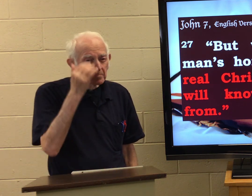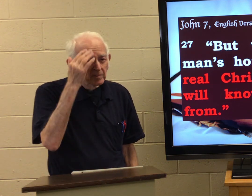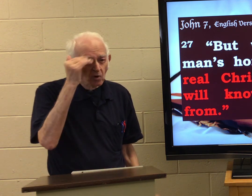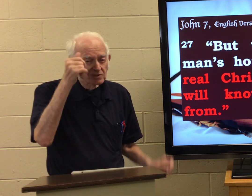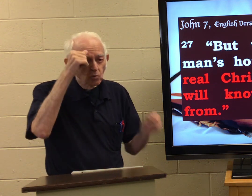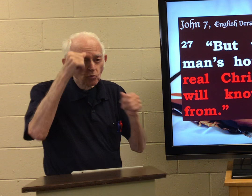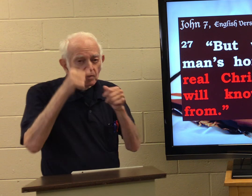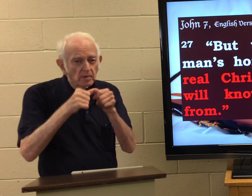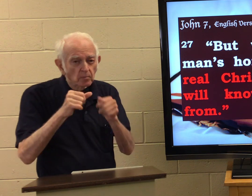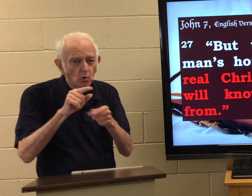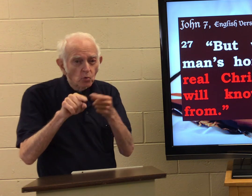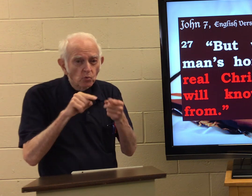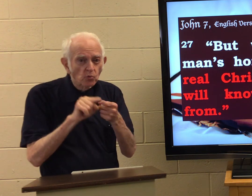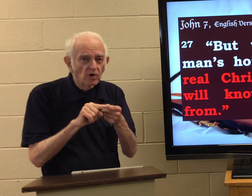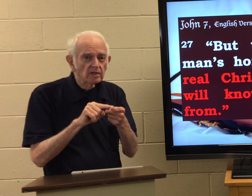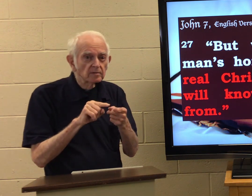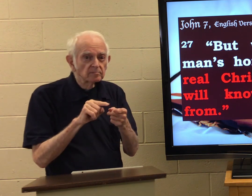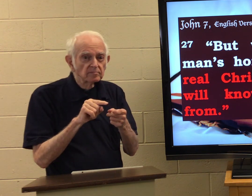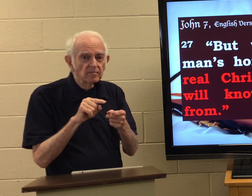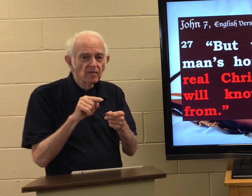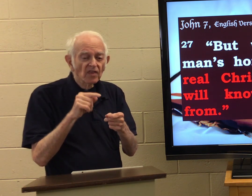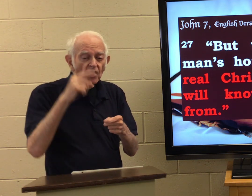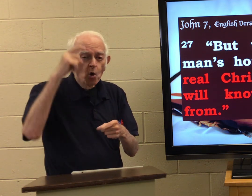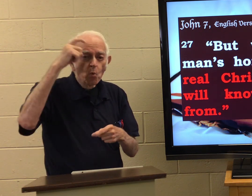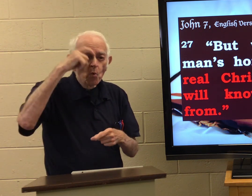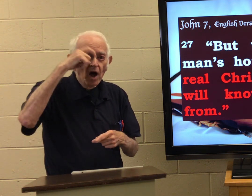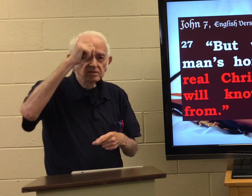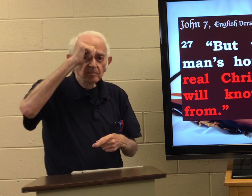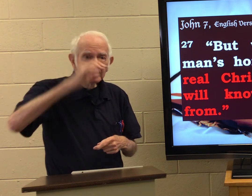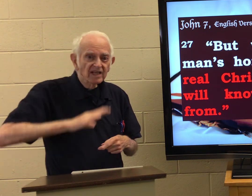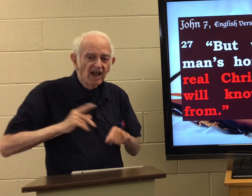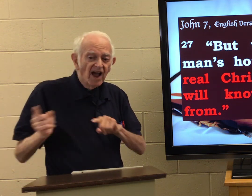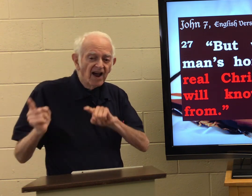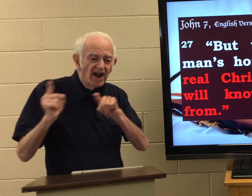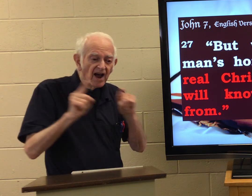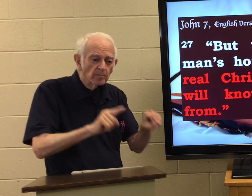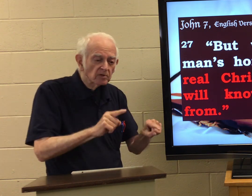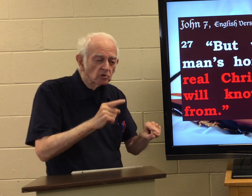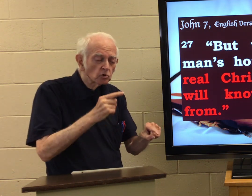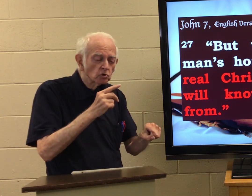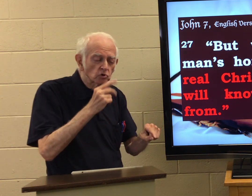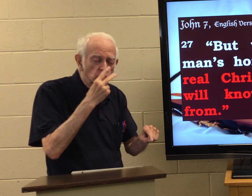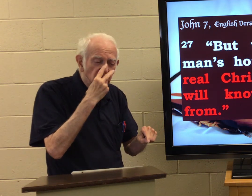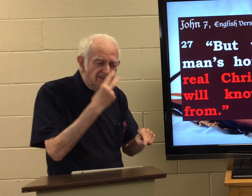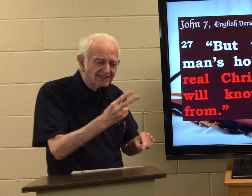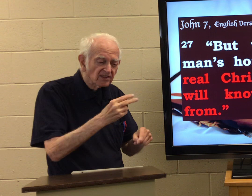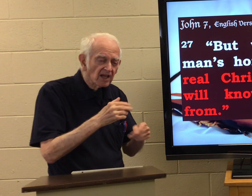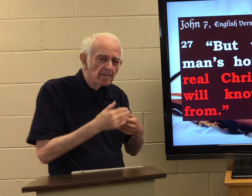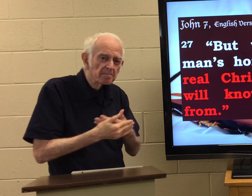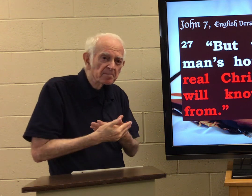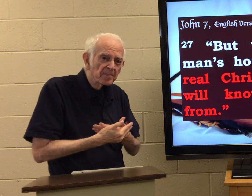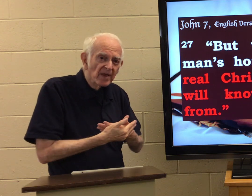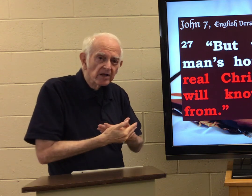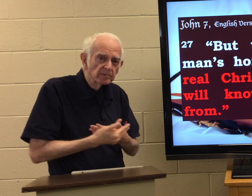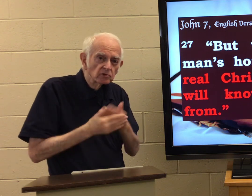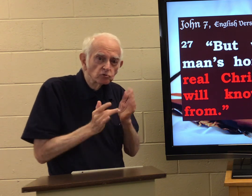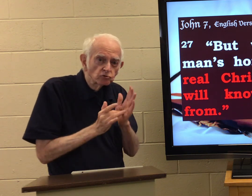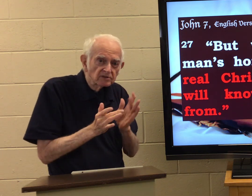They were wrong, because you remember when the wise men came to see the baby,